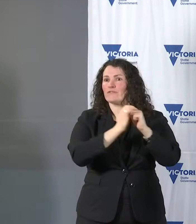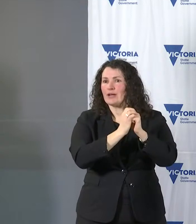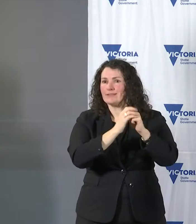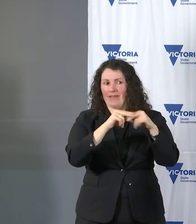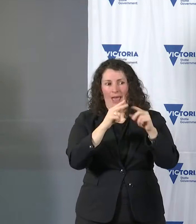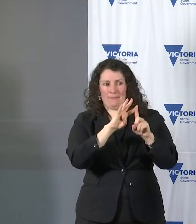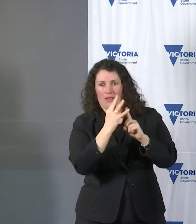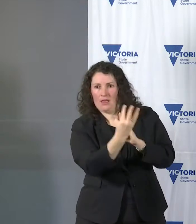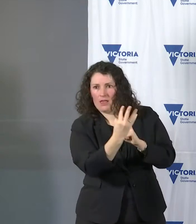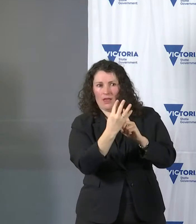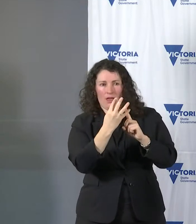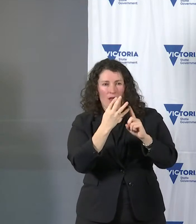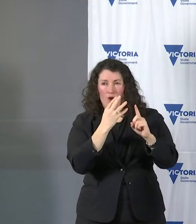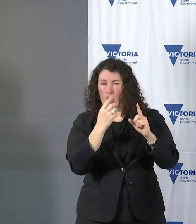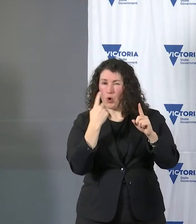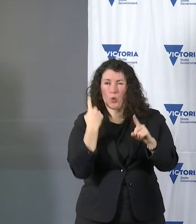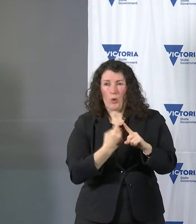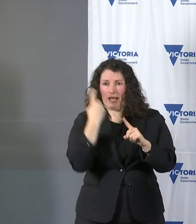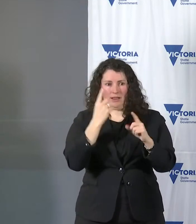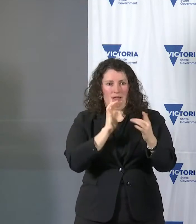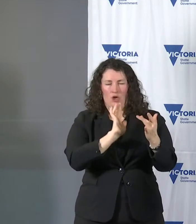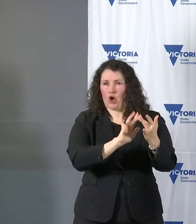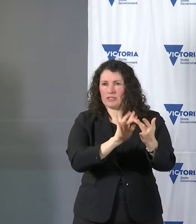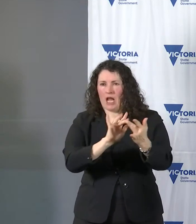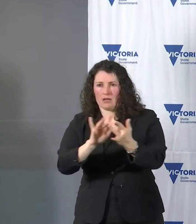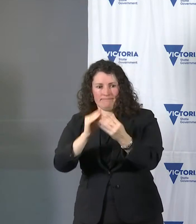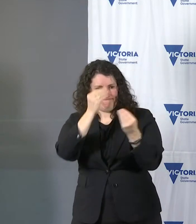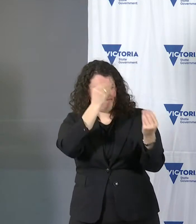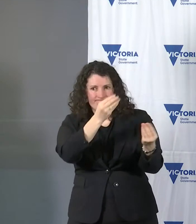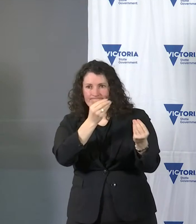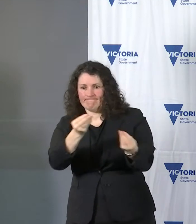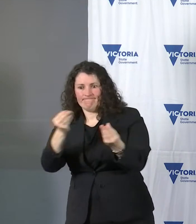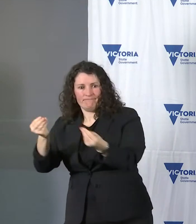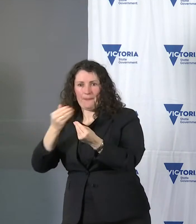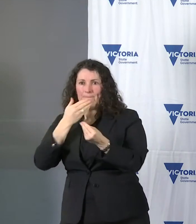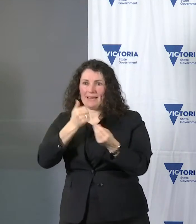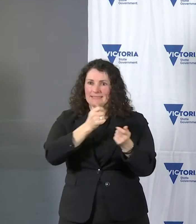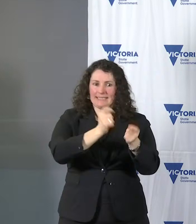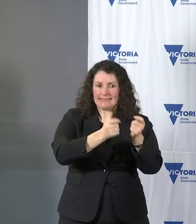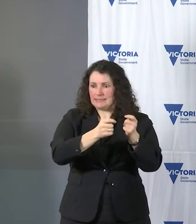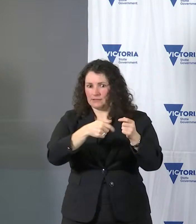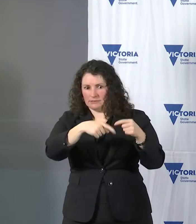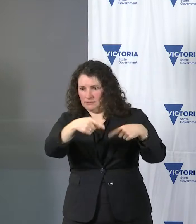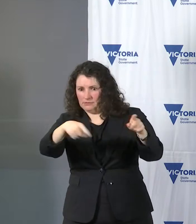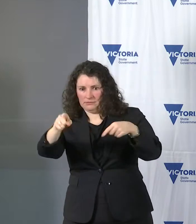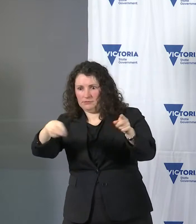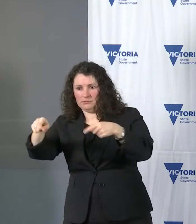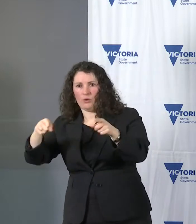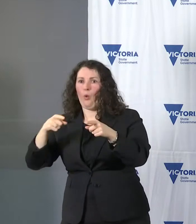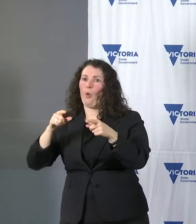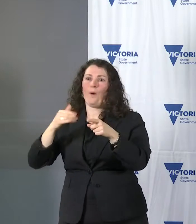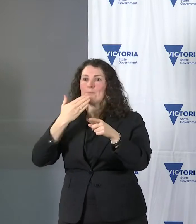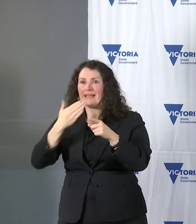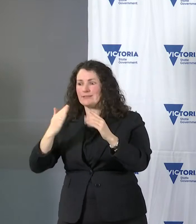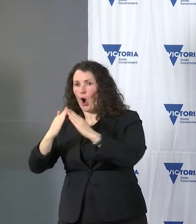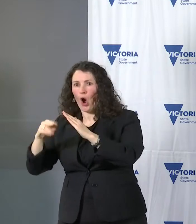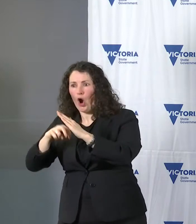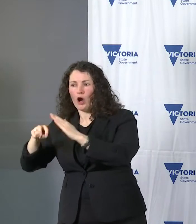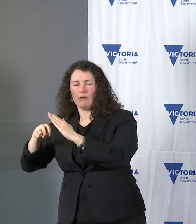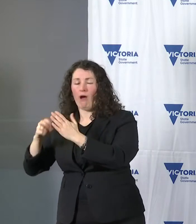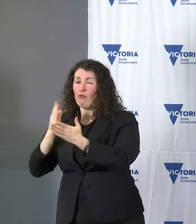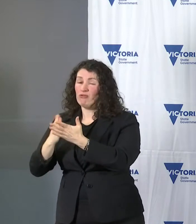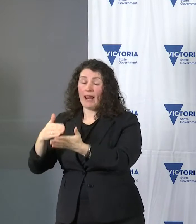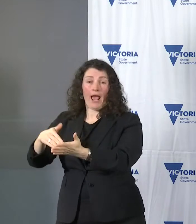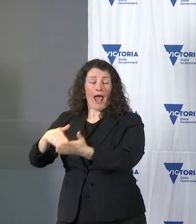readily available so quickly, allowed us to have the situation where throughout the course of the last 2